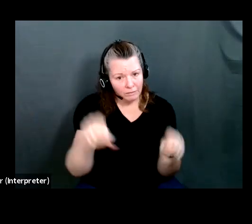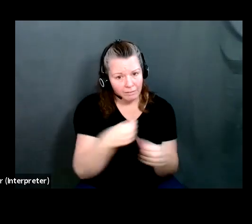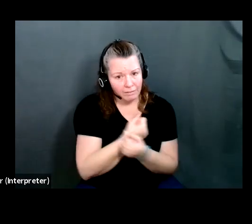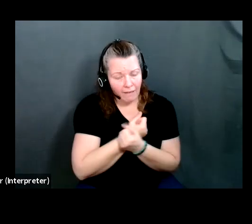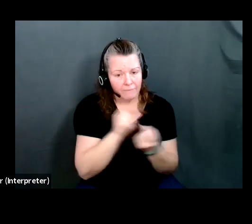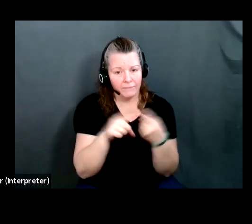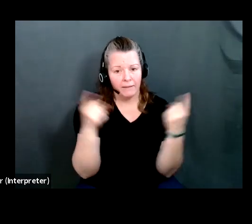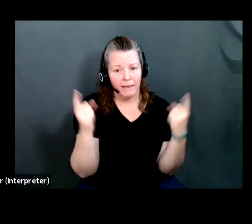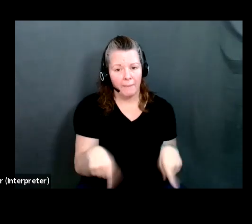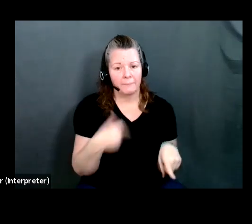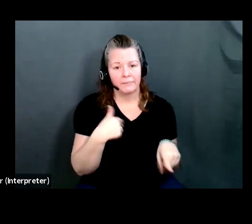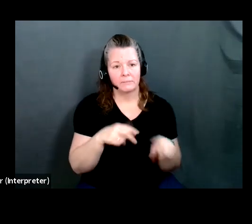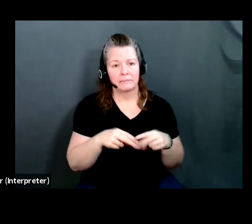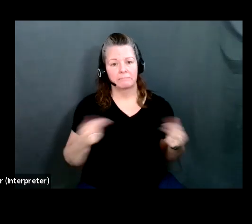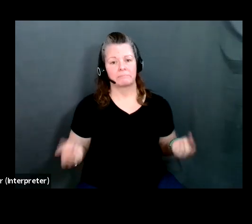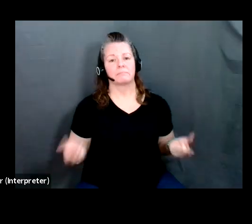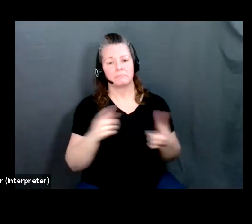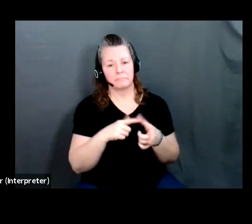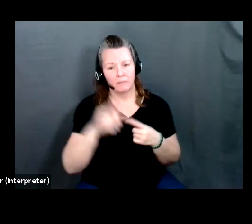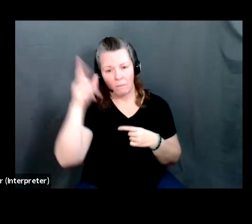the horse, I and I.